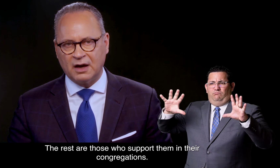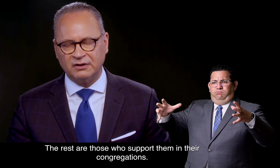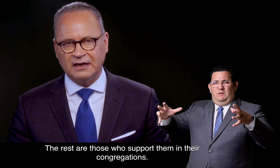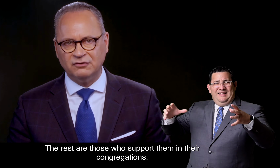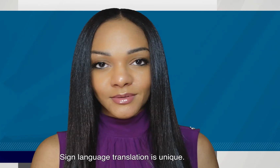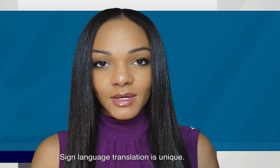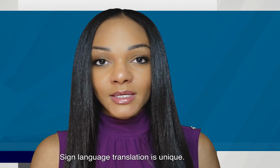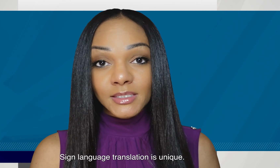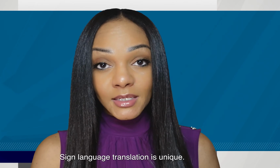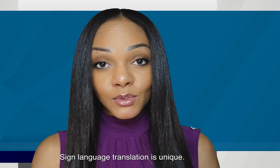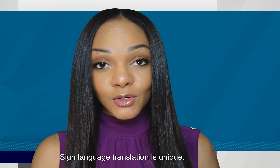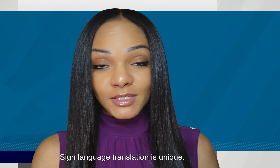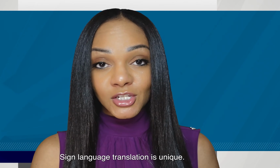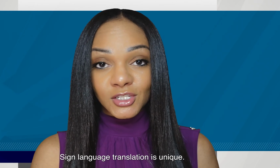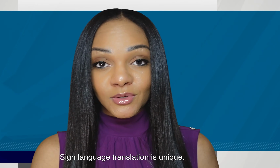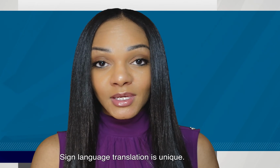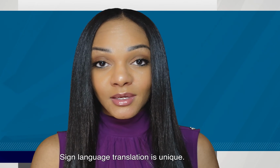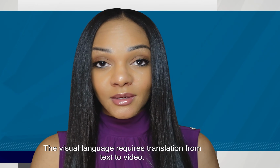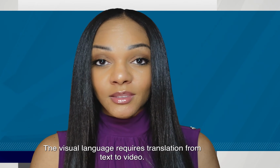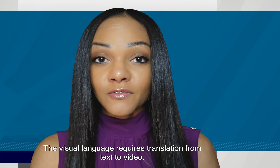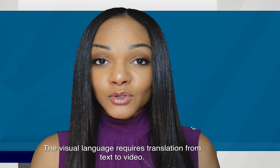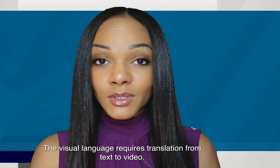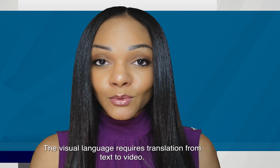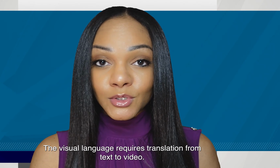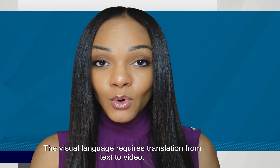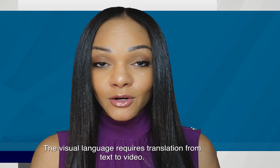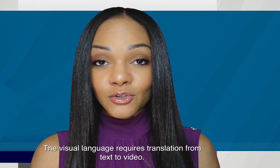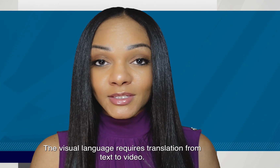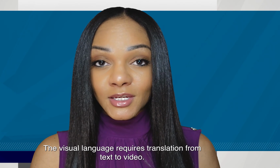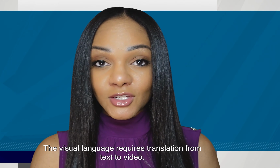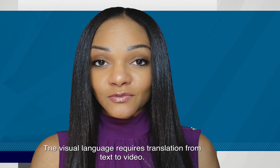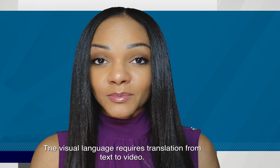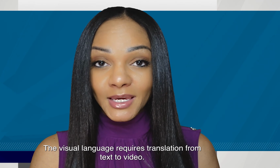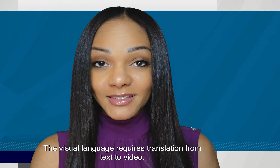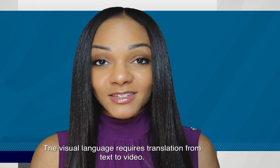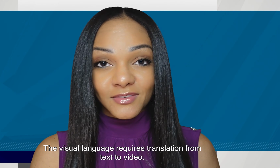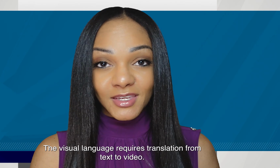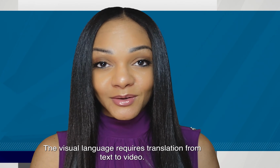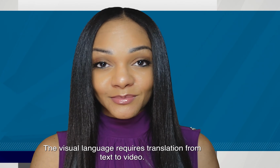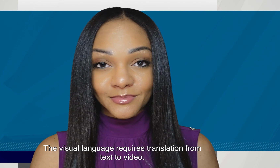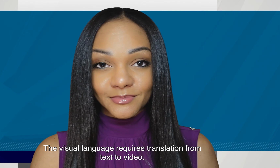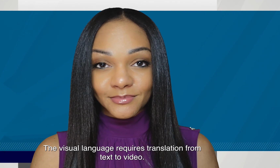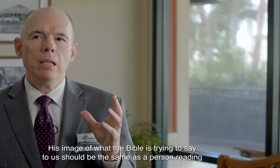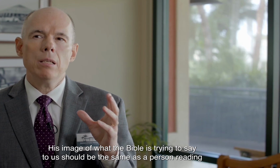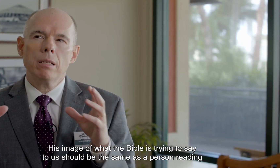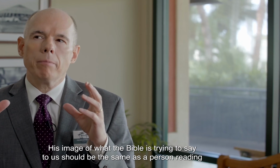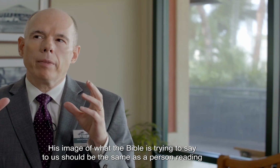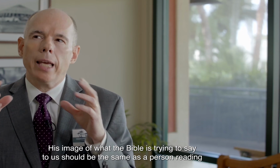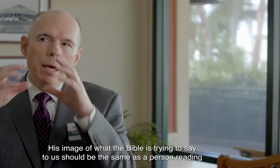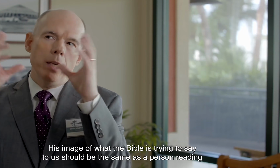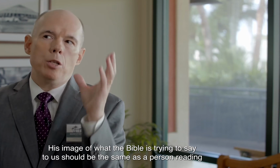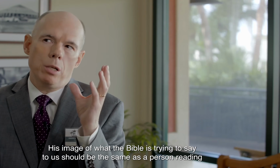their congregations. Sign language translation is unique. The visual language requires translation from text to video.